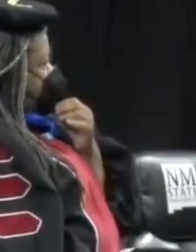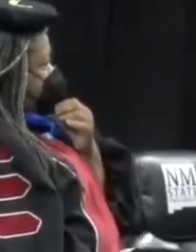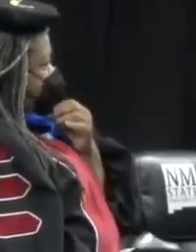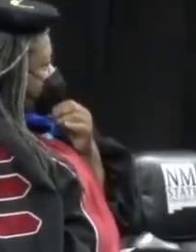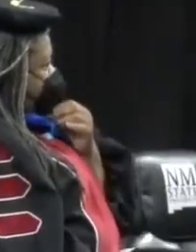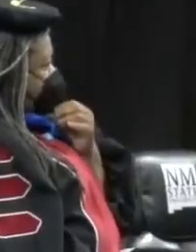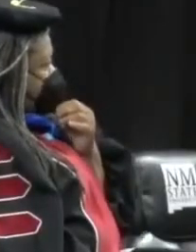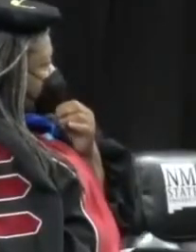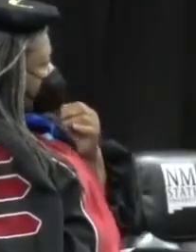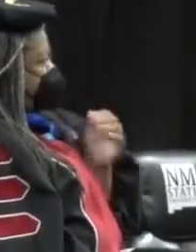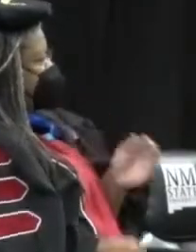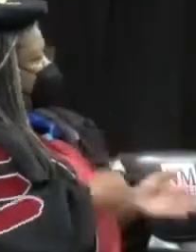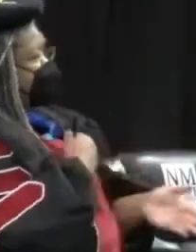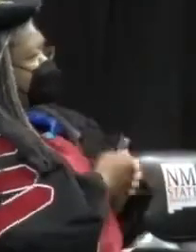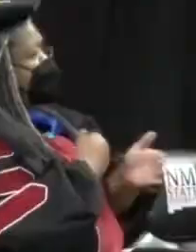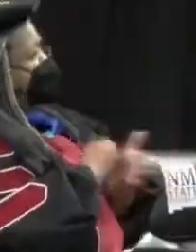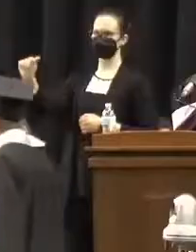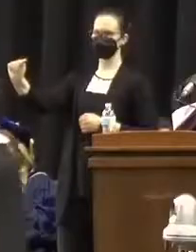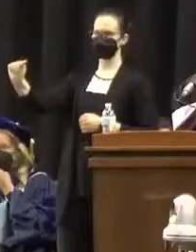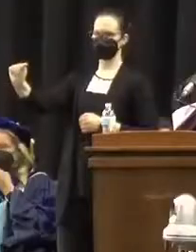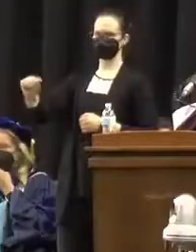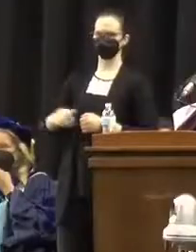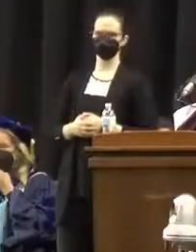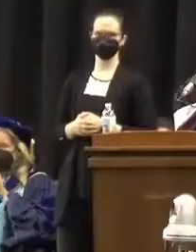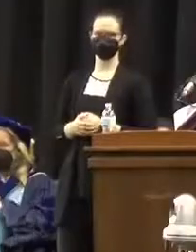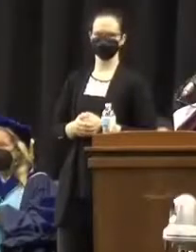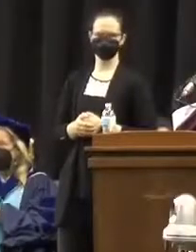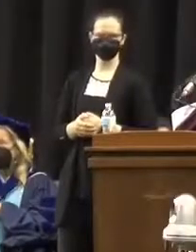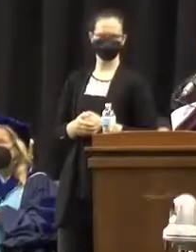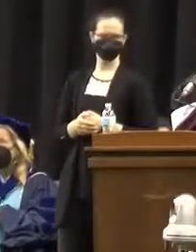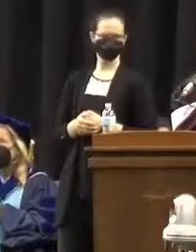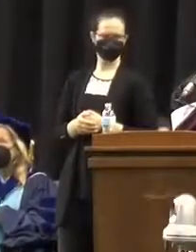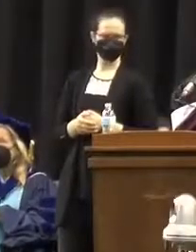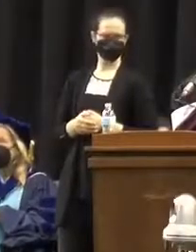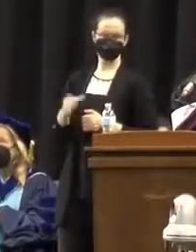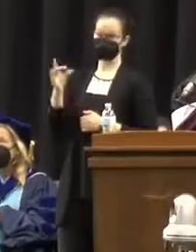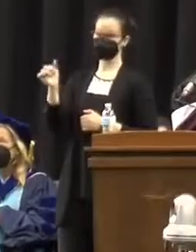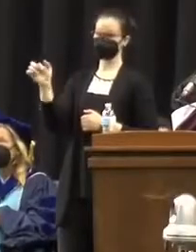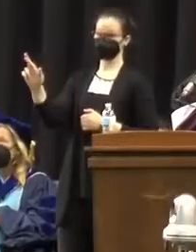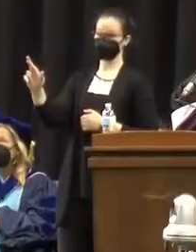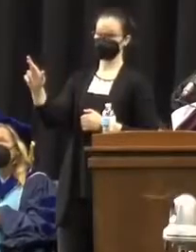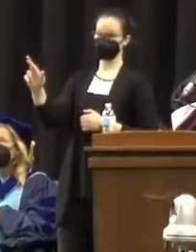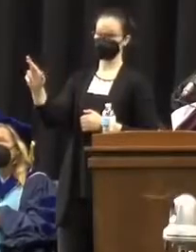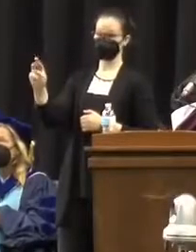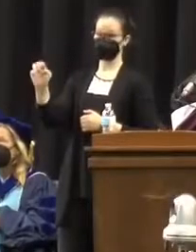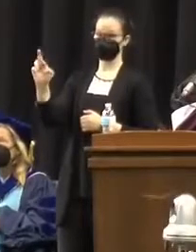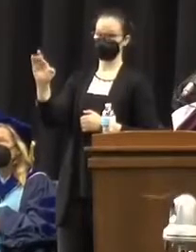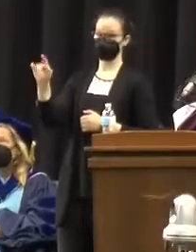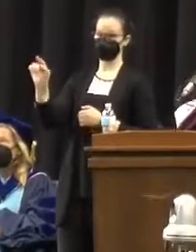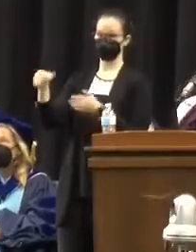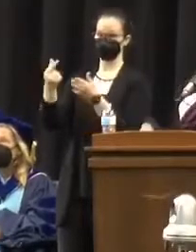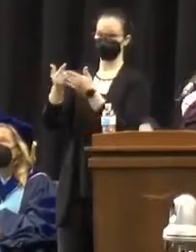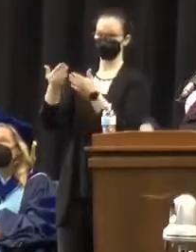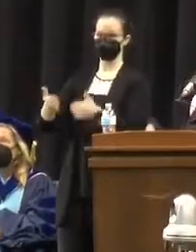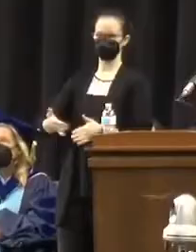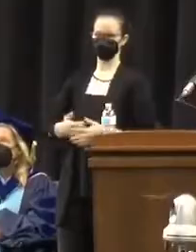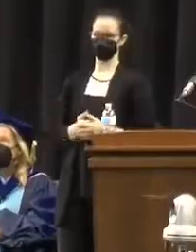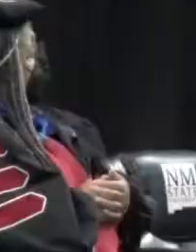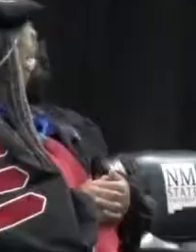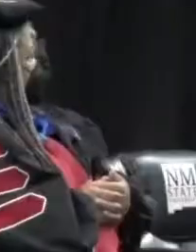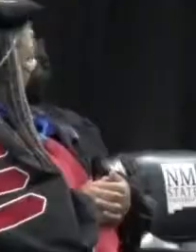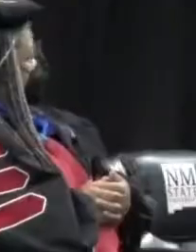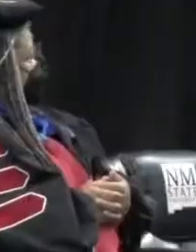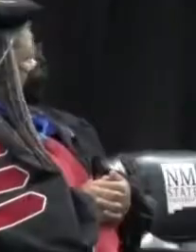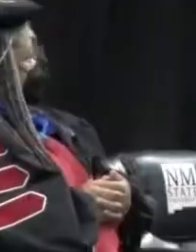Raul Matias Cardoza, Crimson Scholar, Meritorious Graduate.